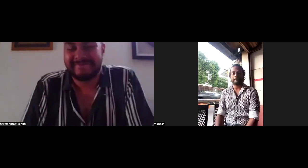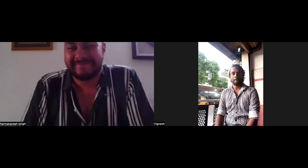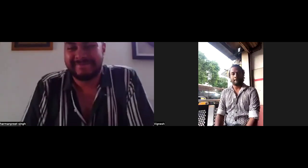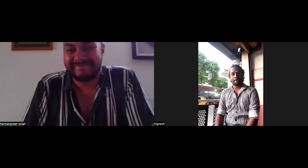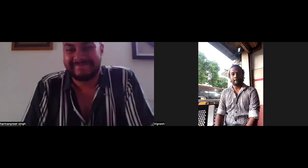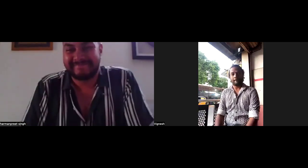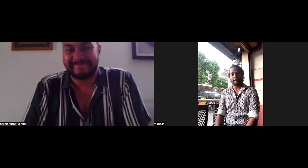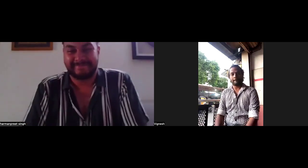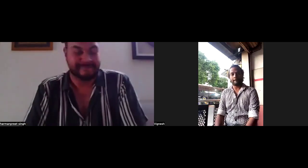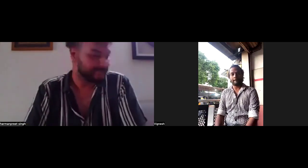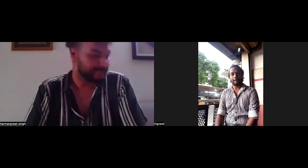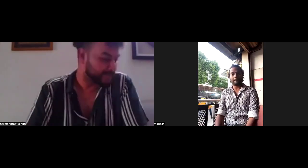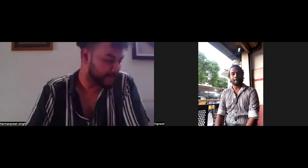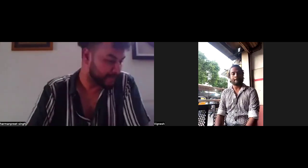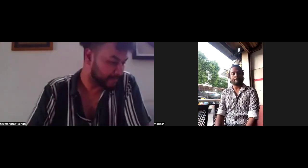Switch.